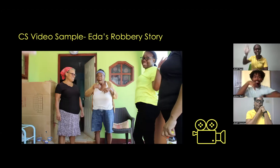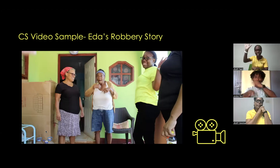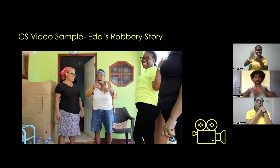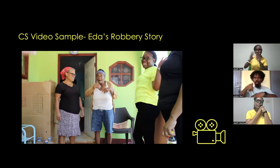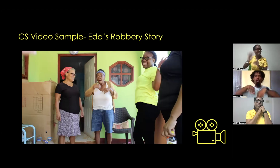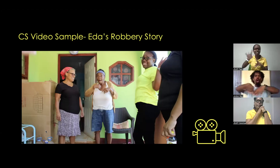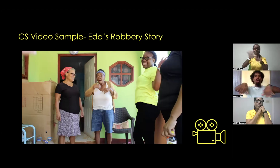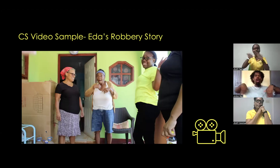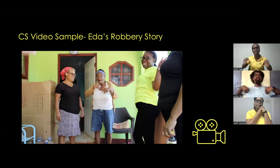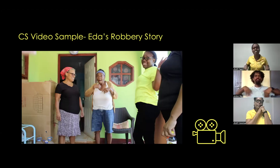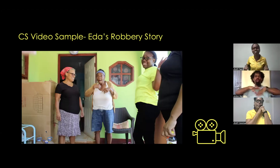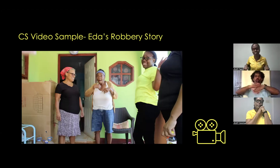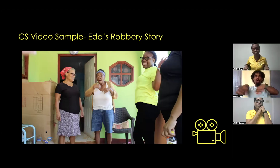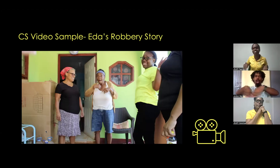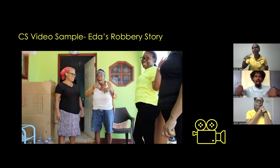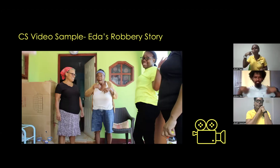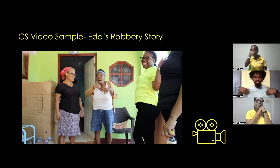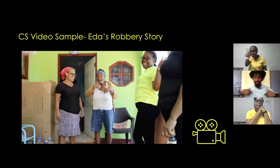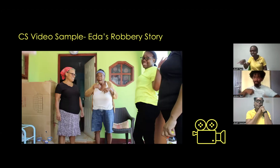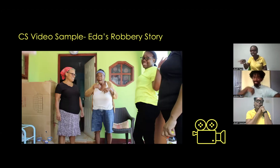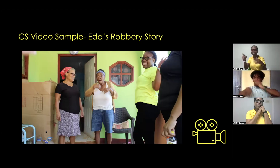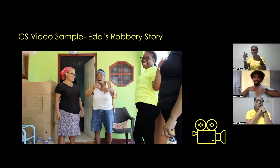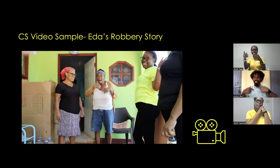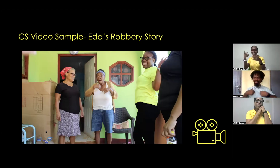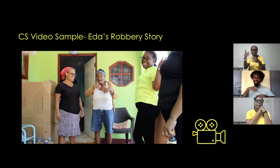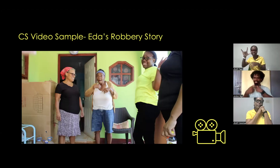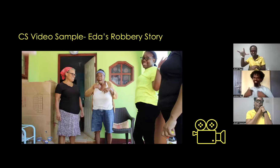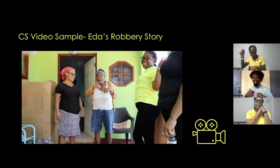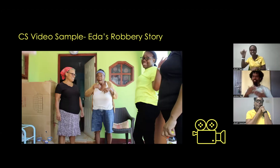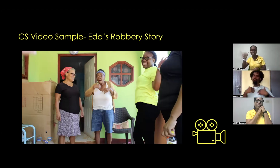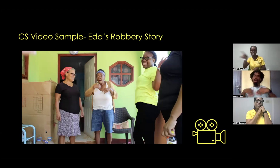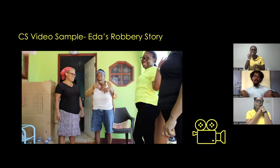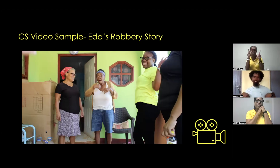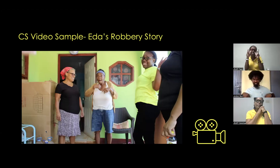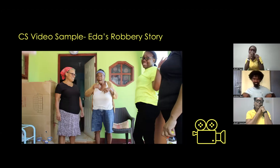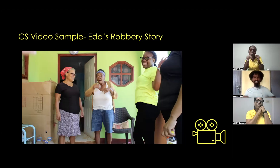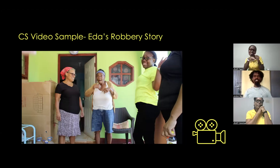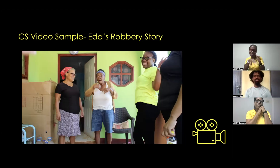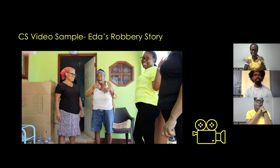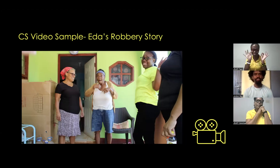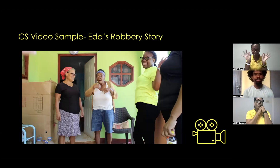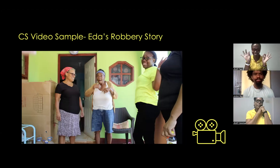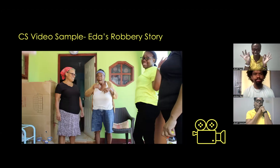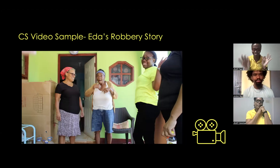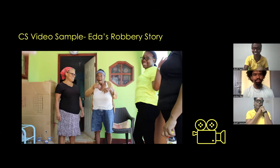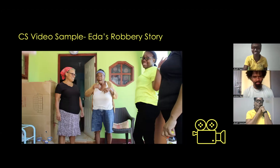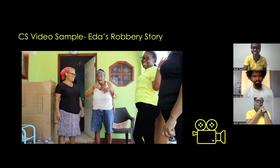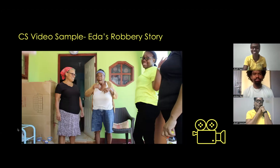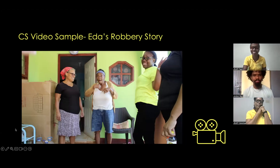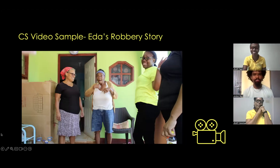So those who have experience in country sign, you can't comment. Those who are JSL users, those are